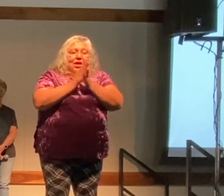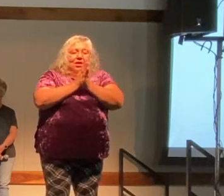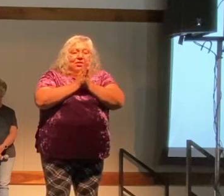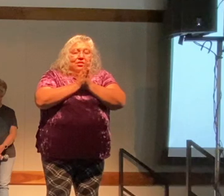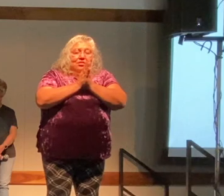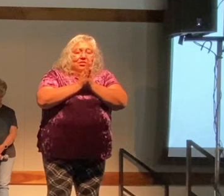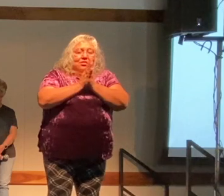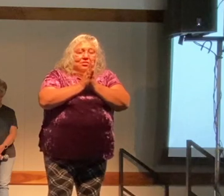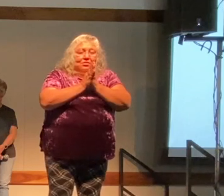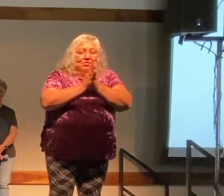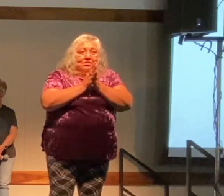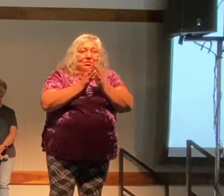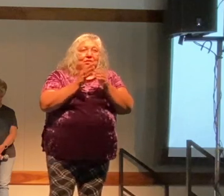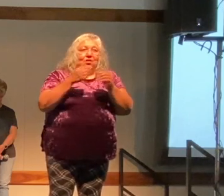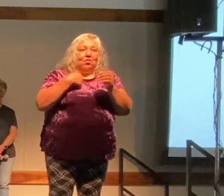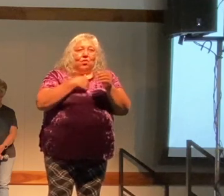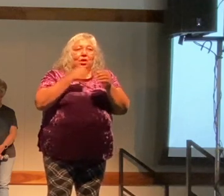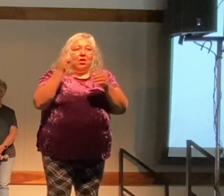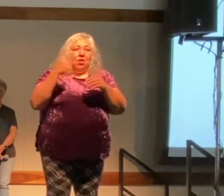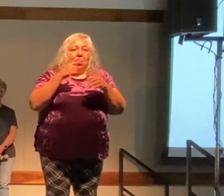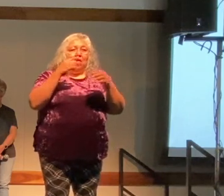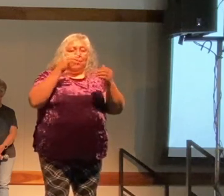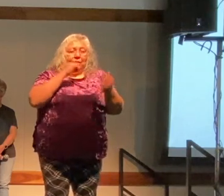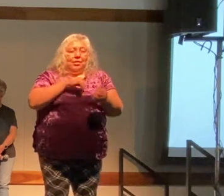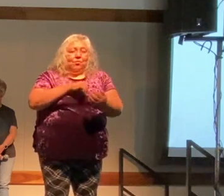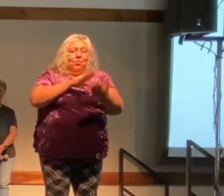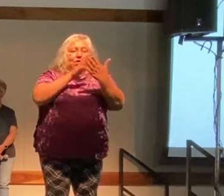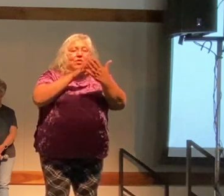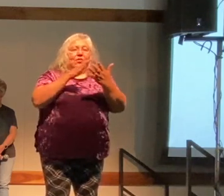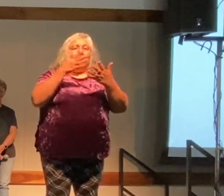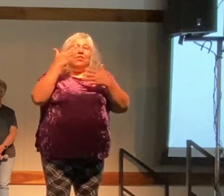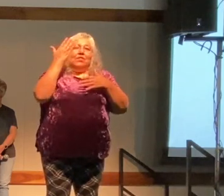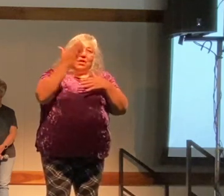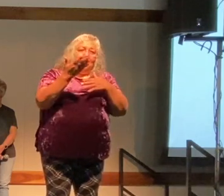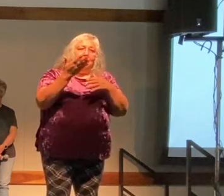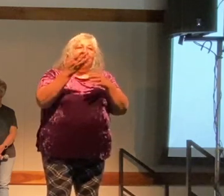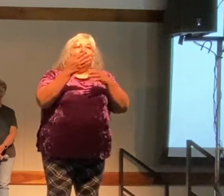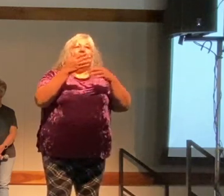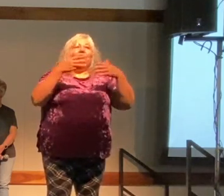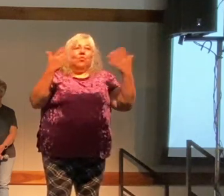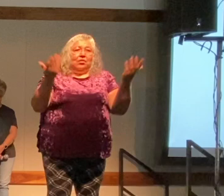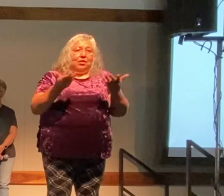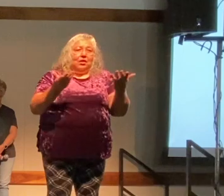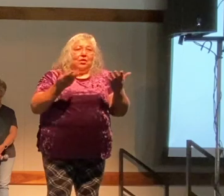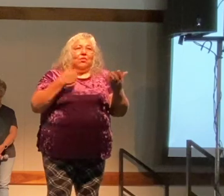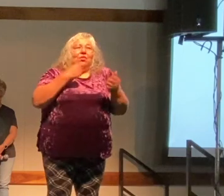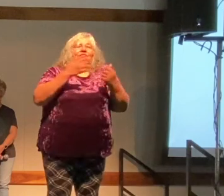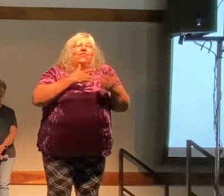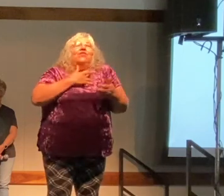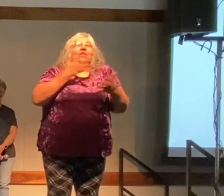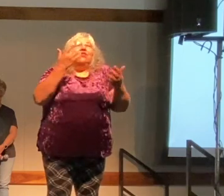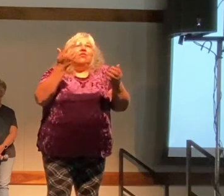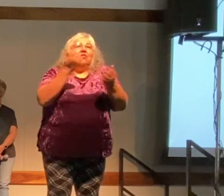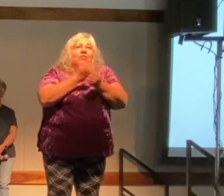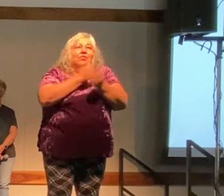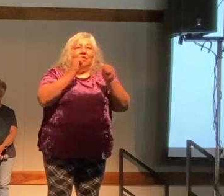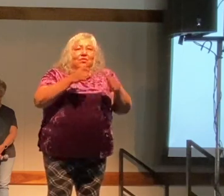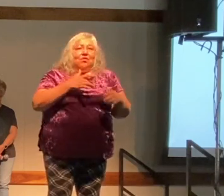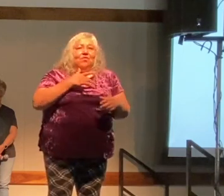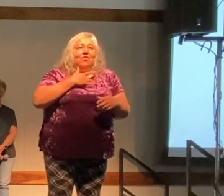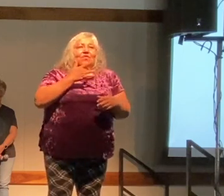that we all be present, we all be there, so that we can feel Your love, so that we can